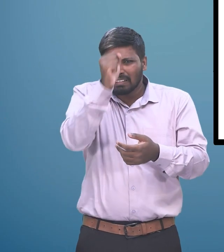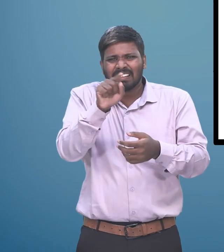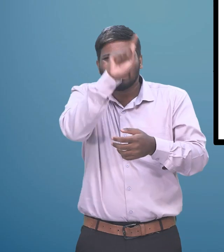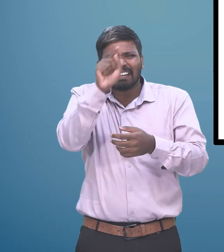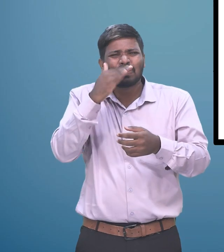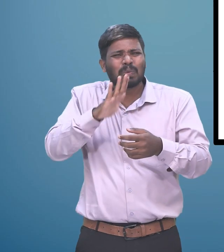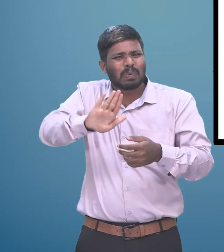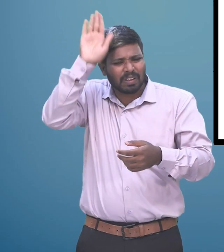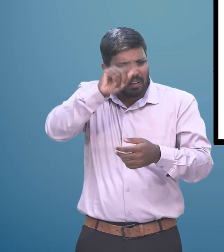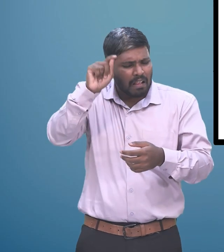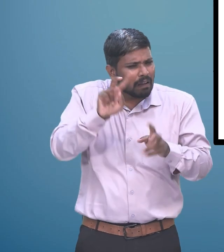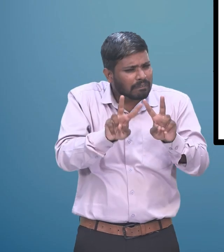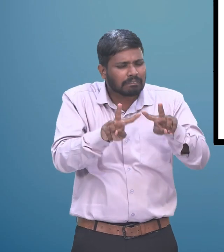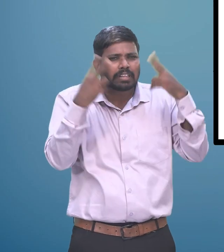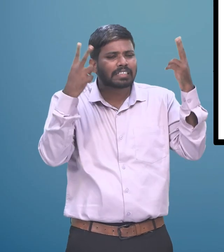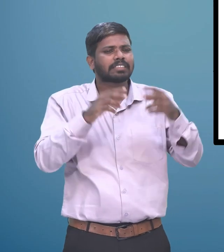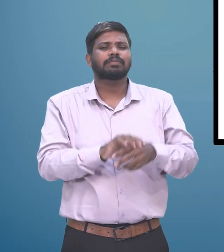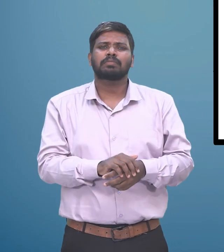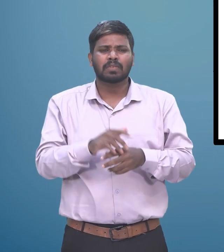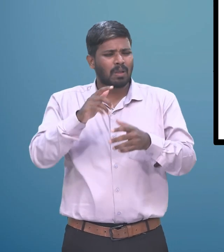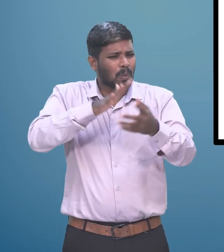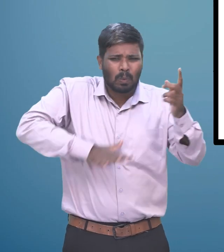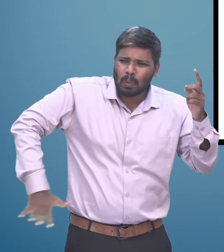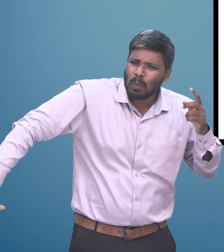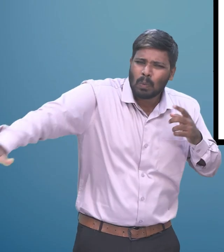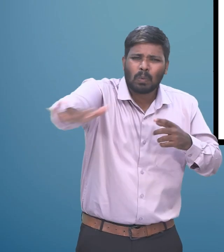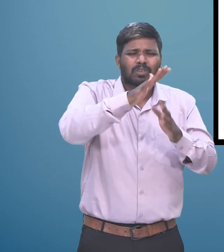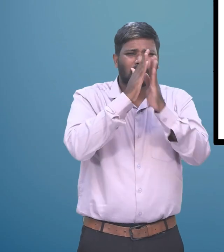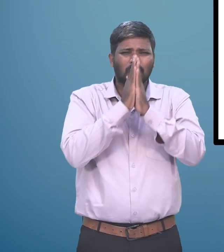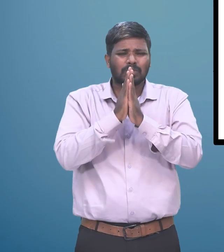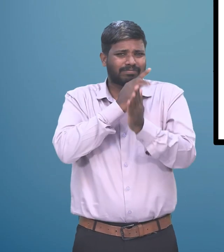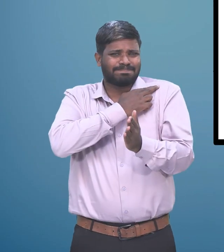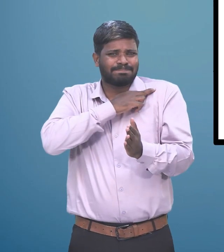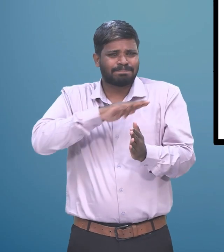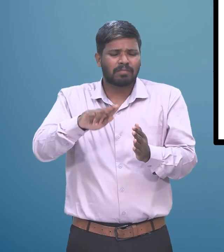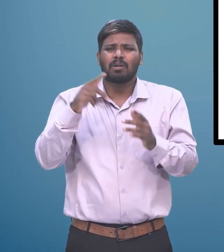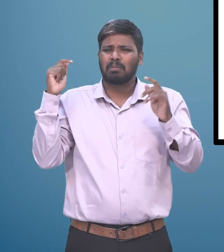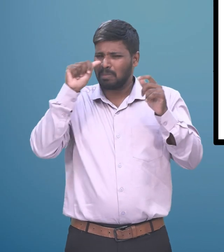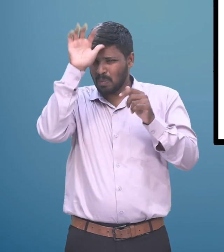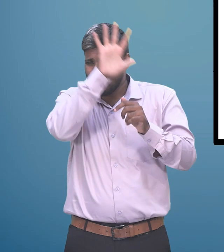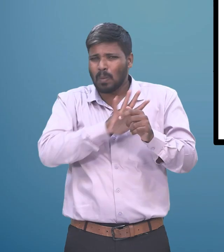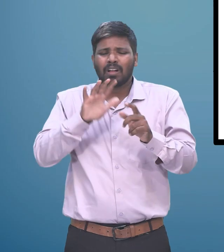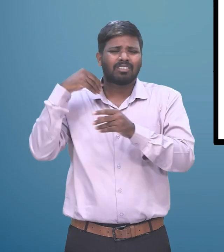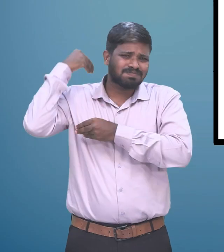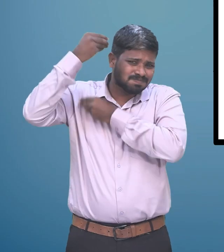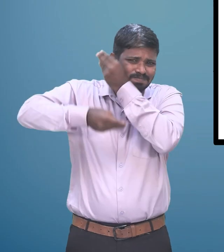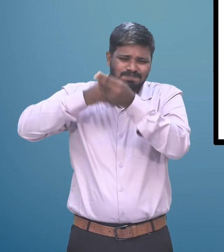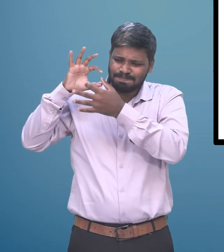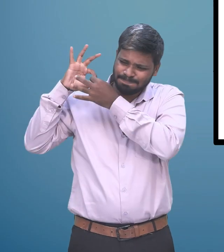within your own region, you will often come across people from other parts of India with different customs and traditions. This